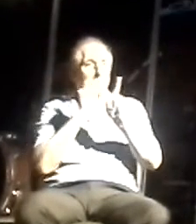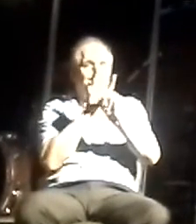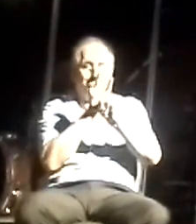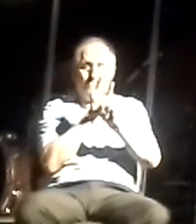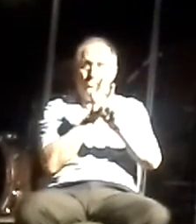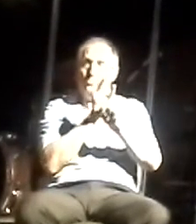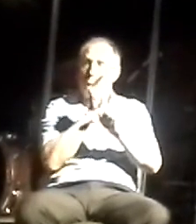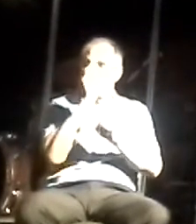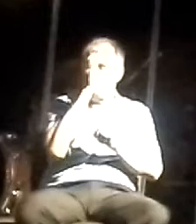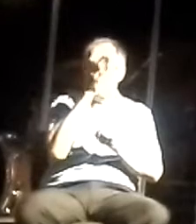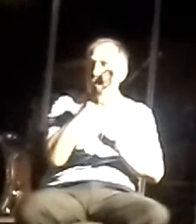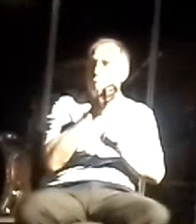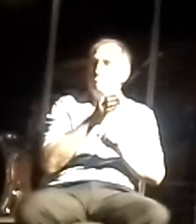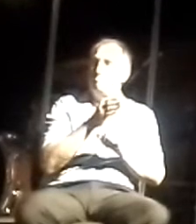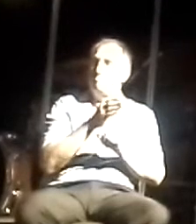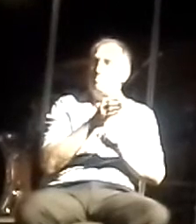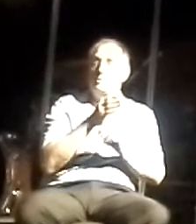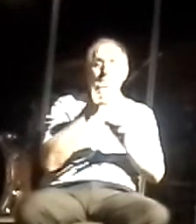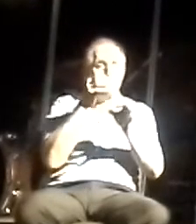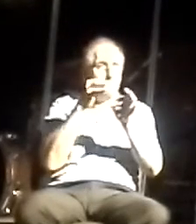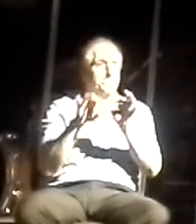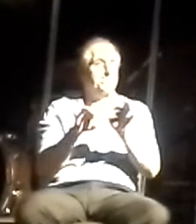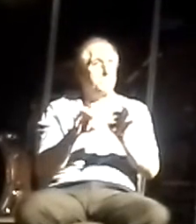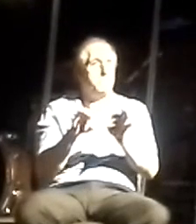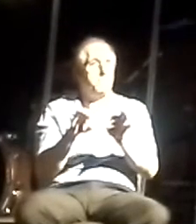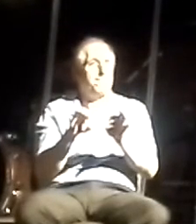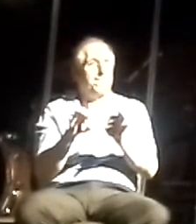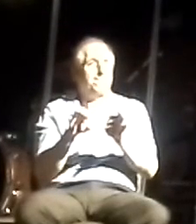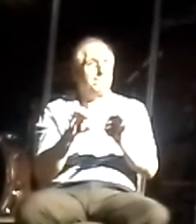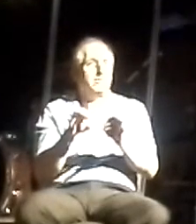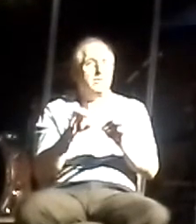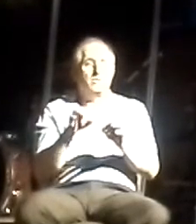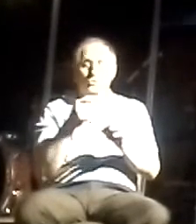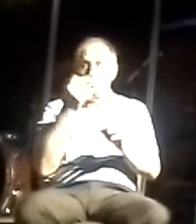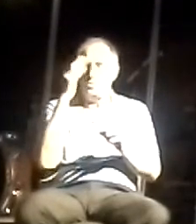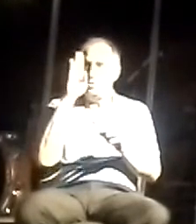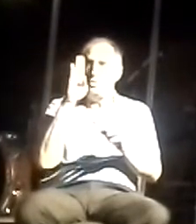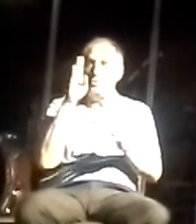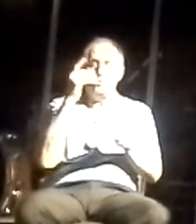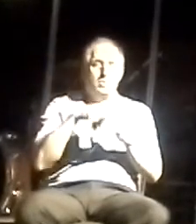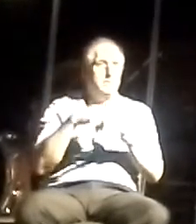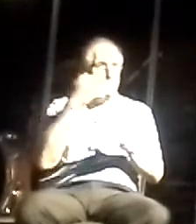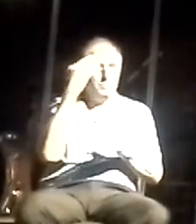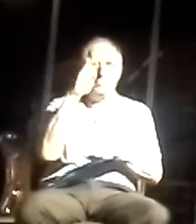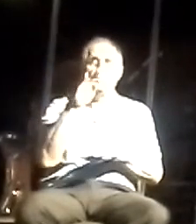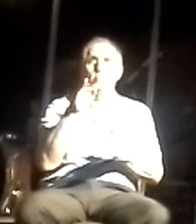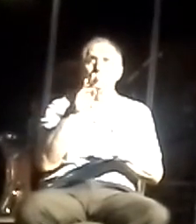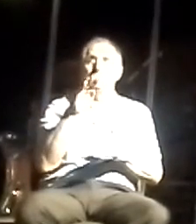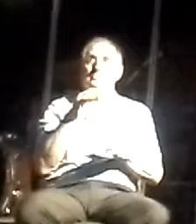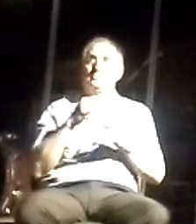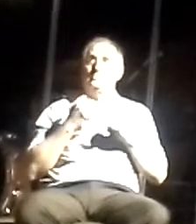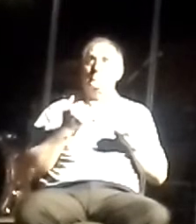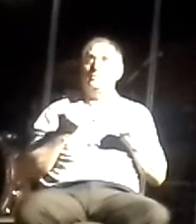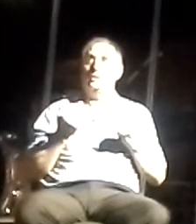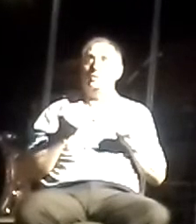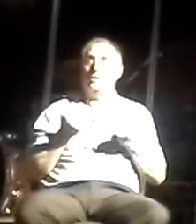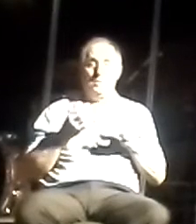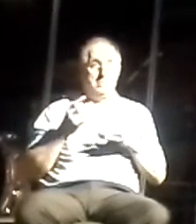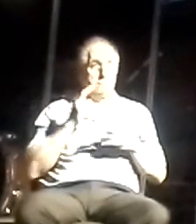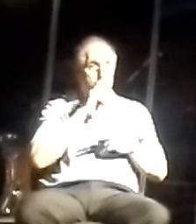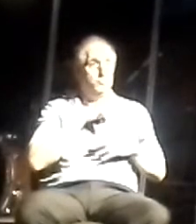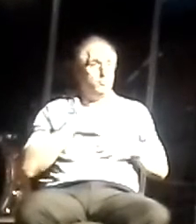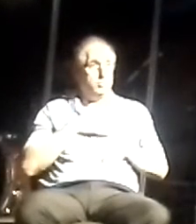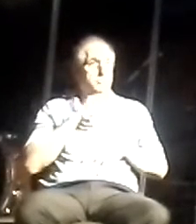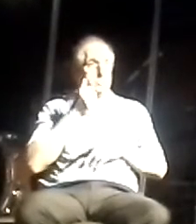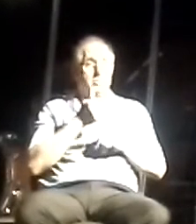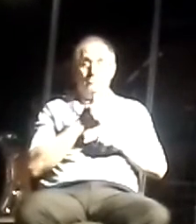says Solomon. The simple. You just don't know what you don't know. Now, how many are having fun so